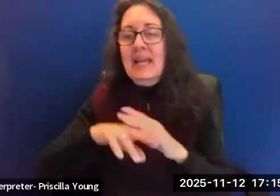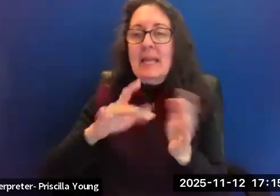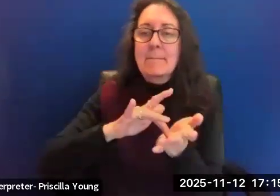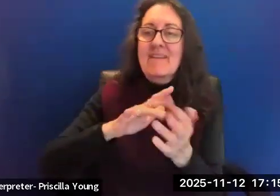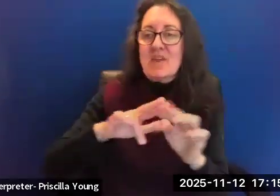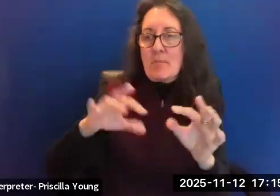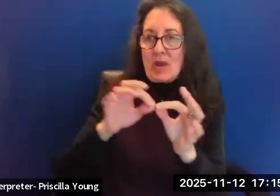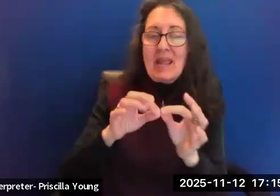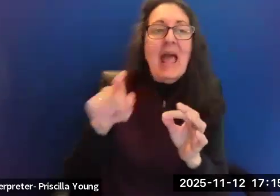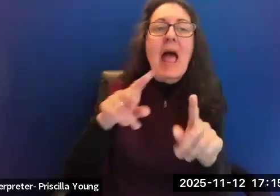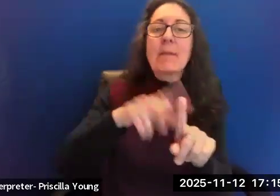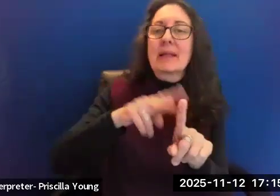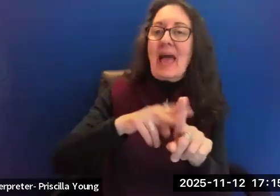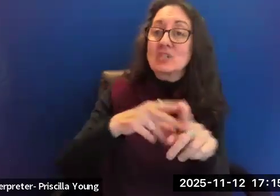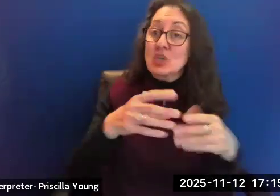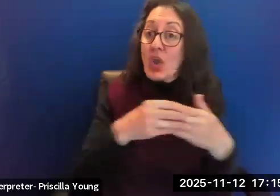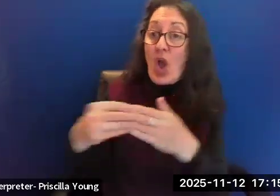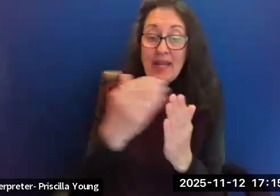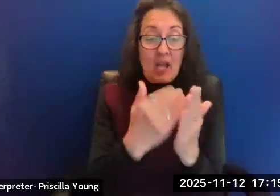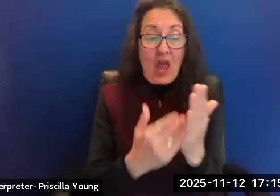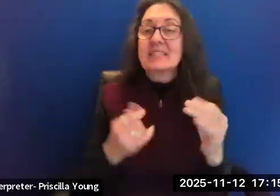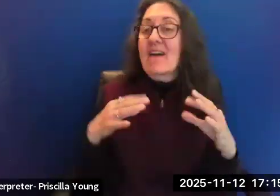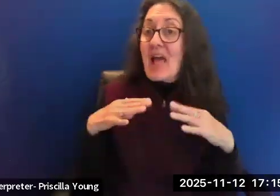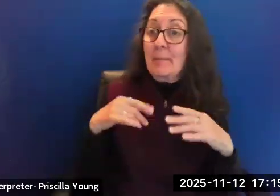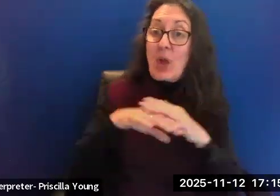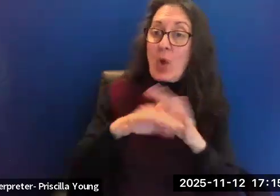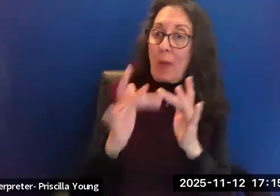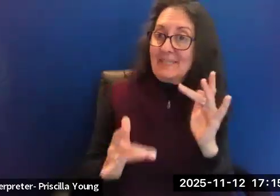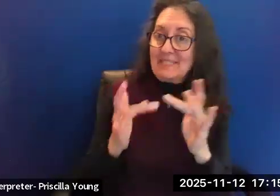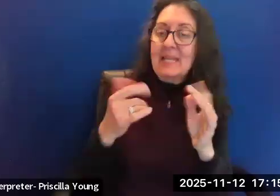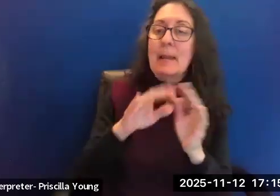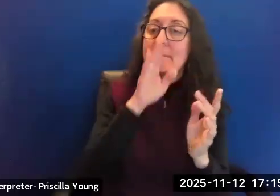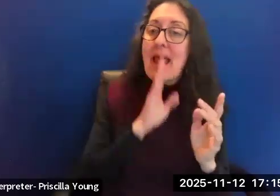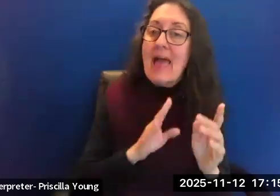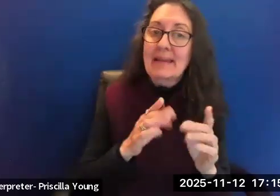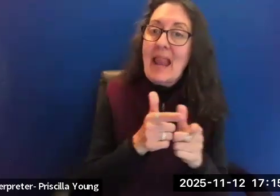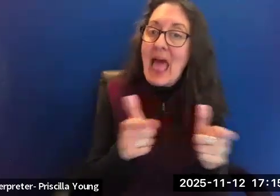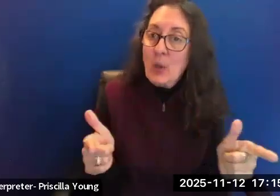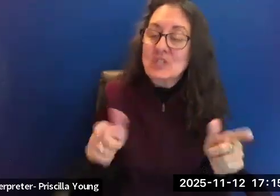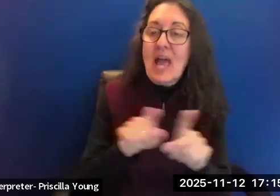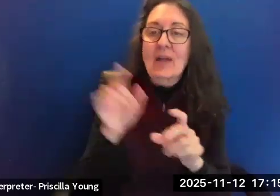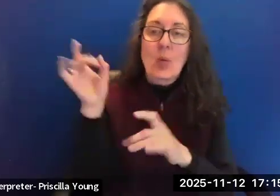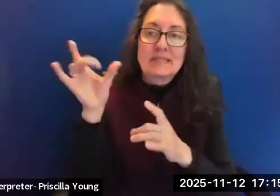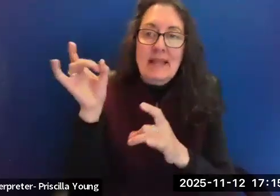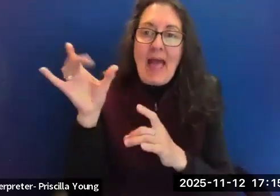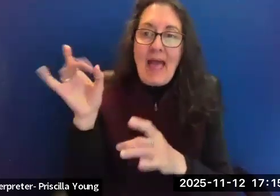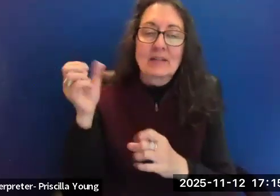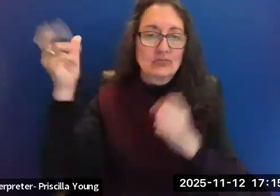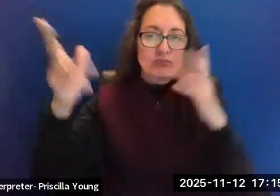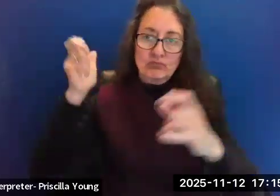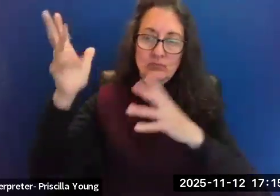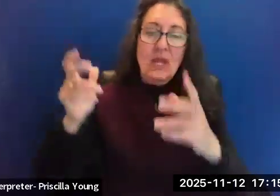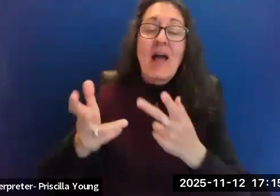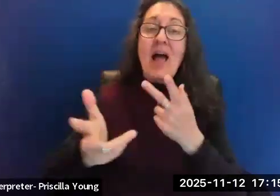our website in plain language and Auslan versions. And other information you'll find on our